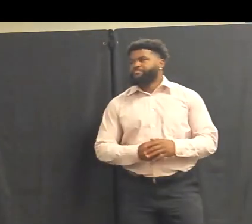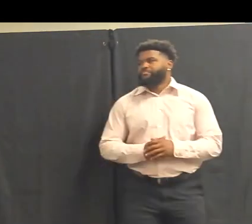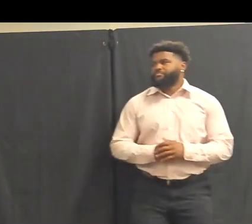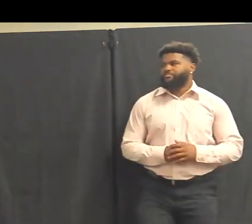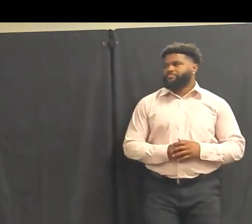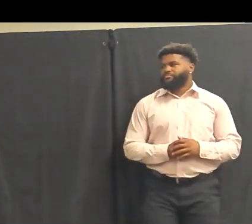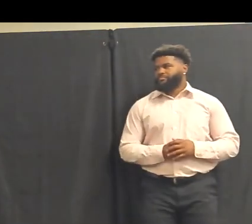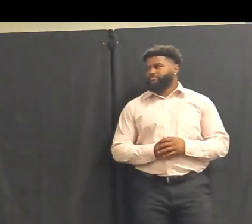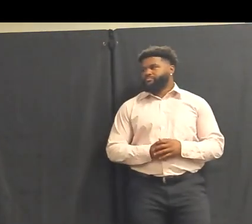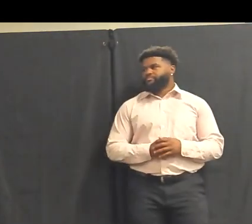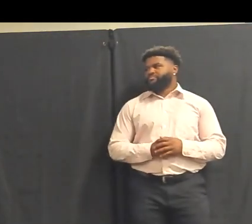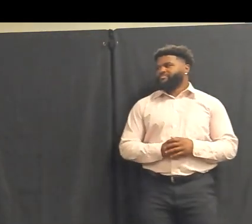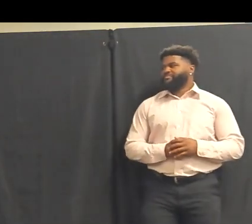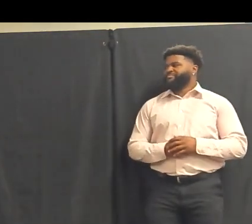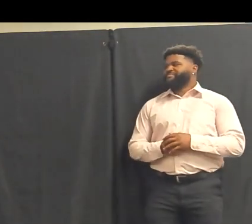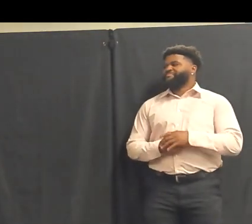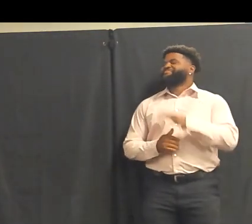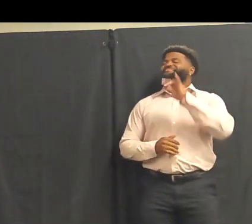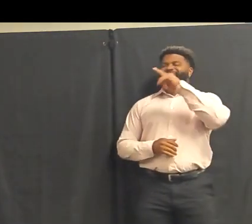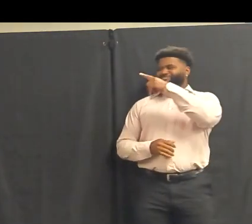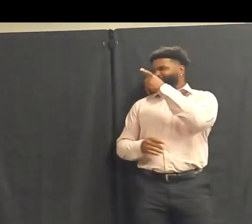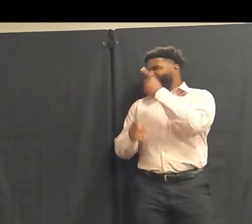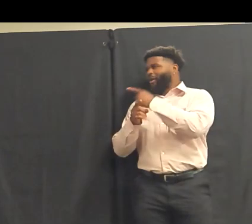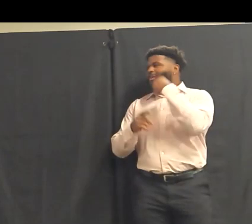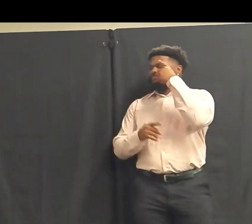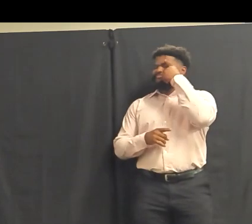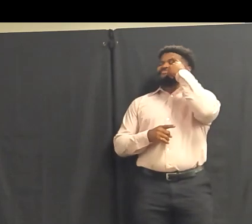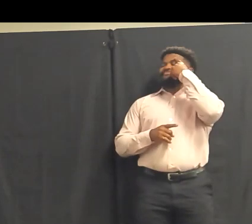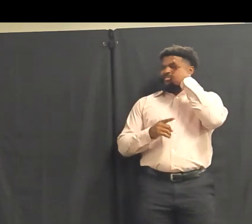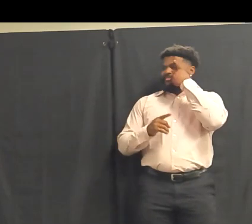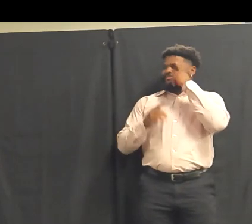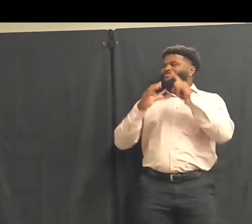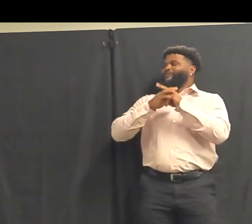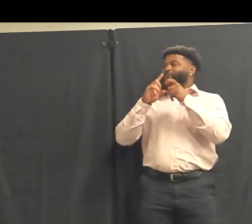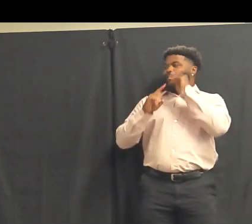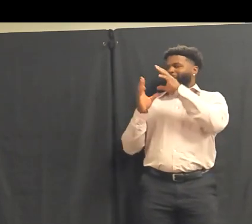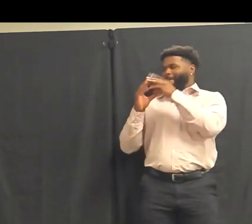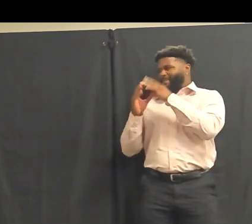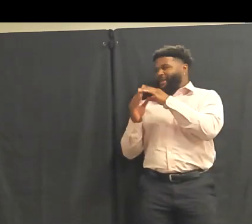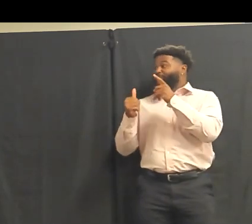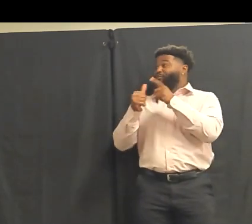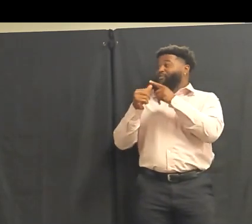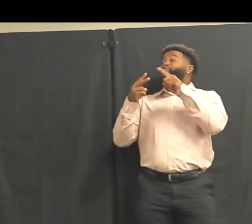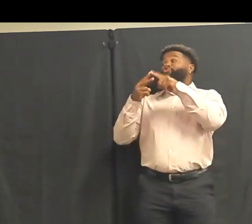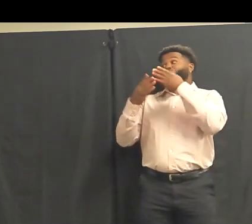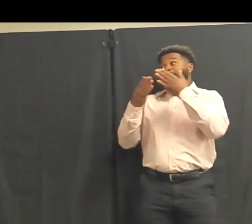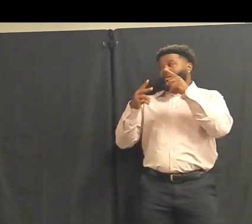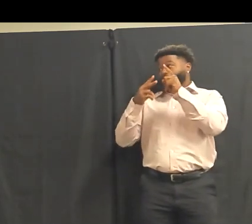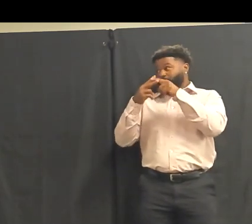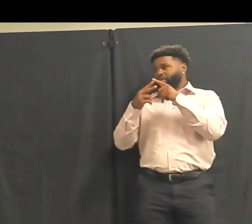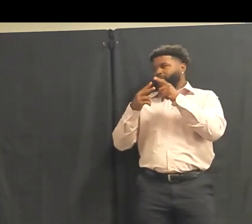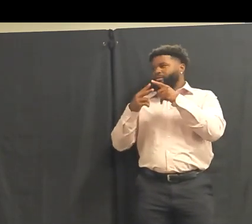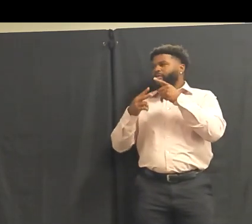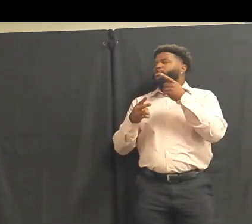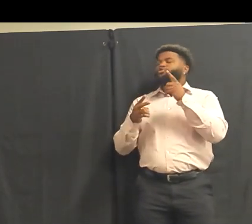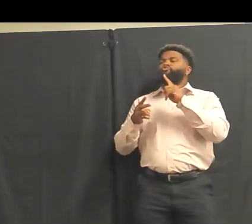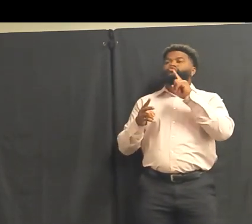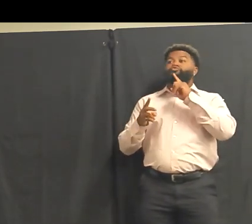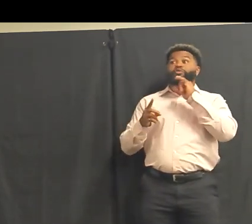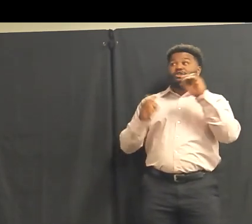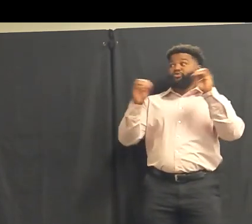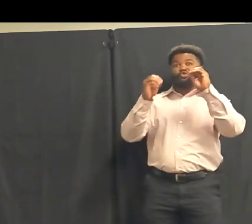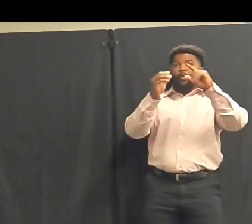I just happened to think of two other things that came from that meeting. The first one was, while he didn't make any